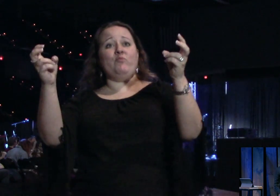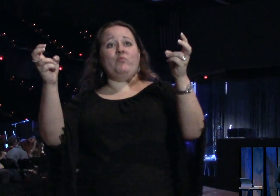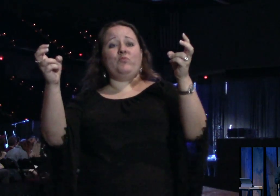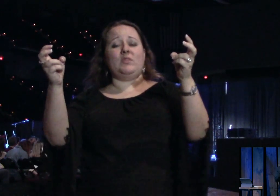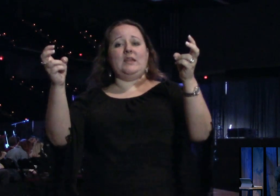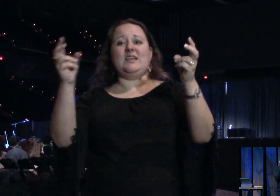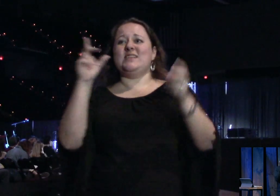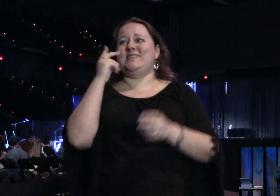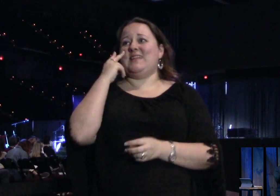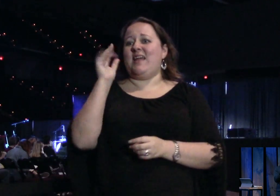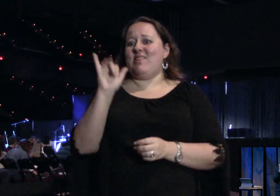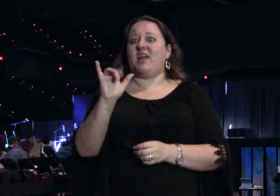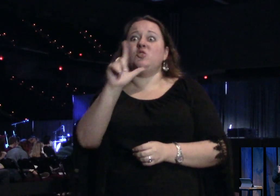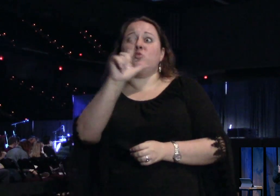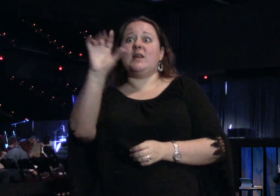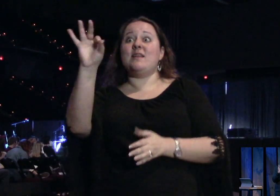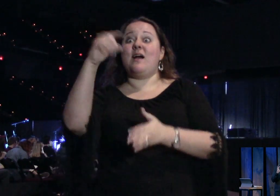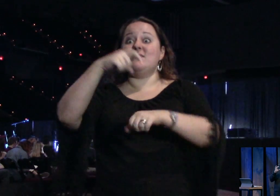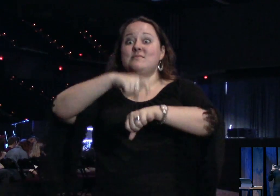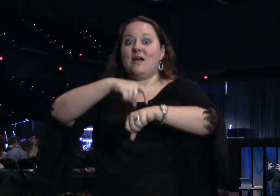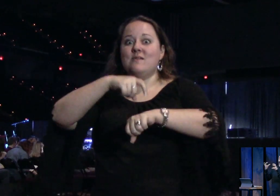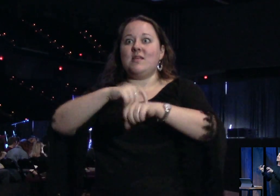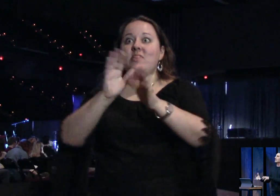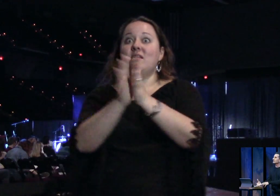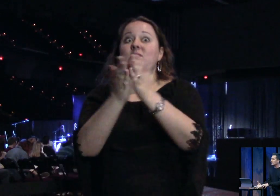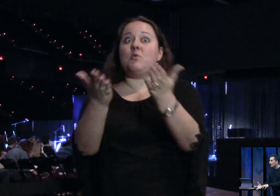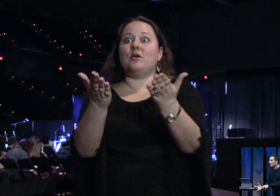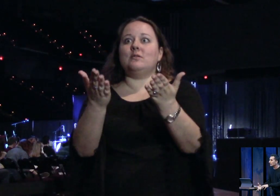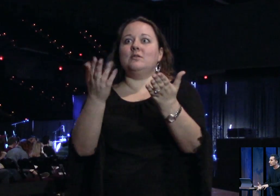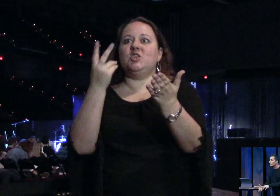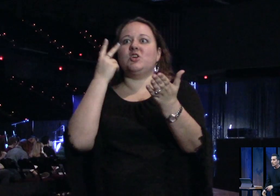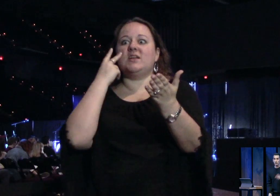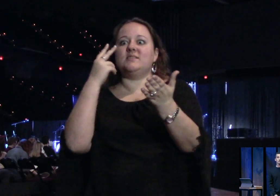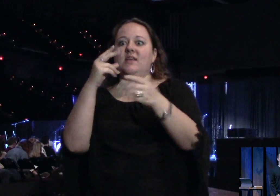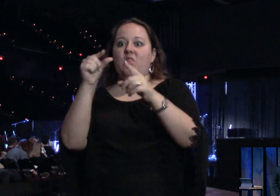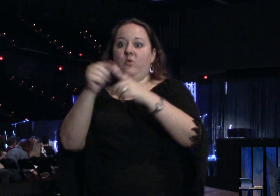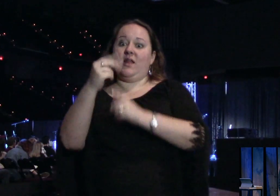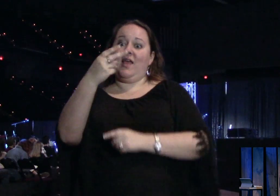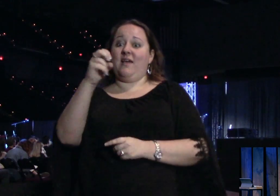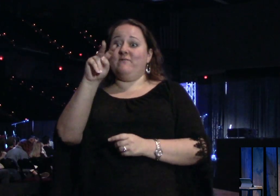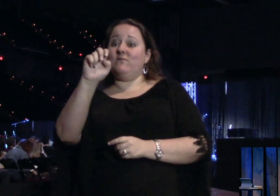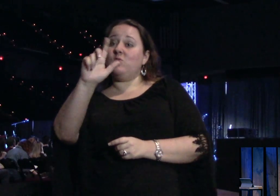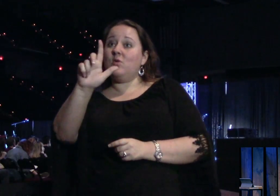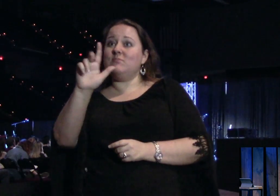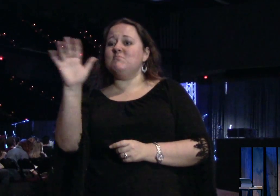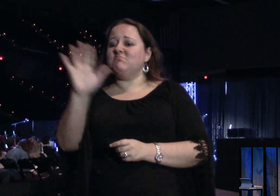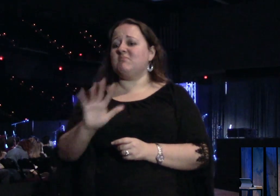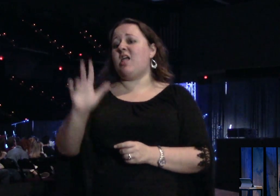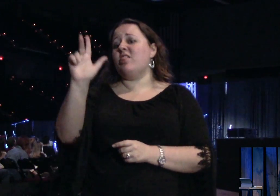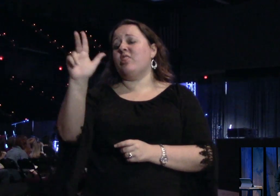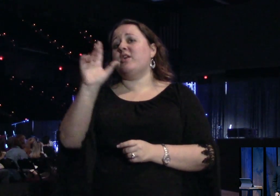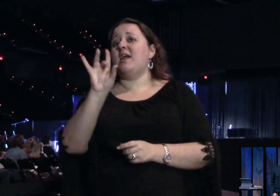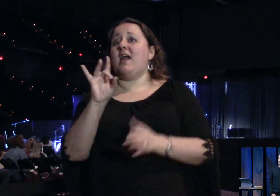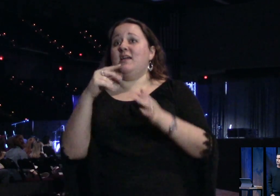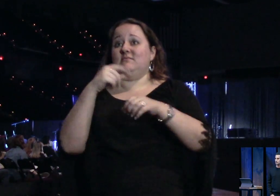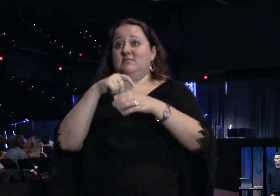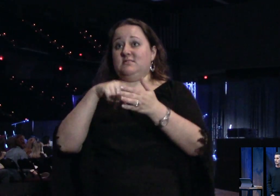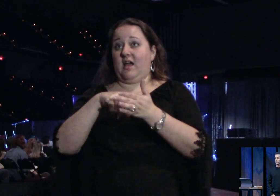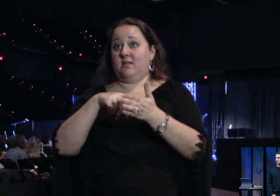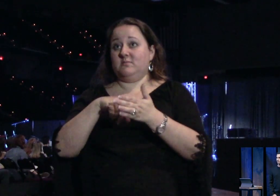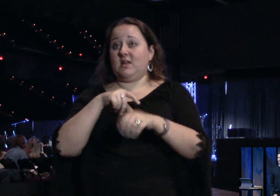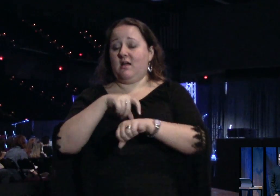this. This phrase, you're going to see it about 29 times. You're going to see the word hevel about 38